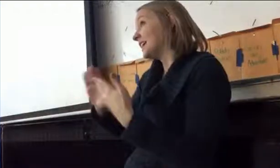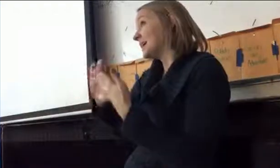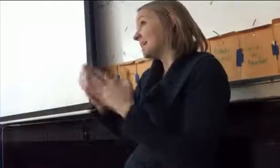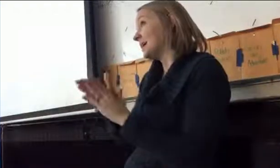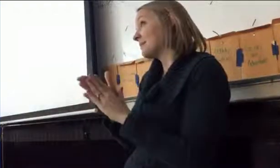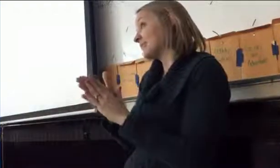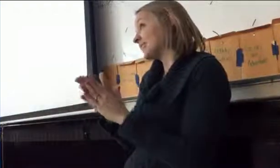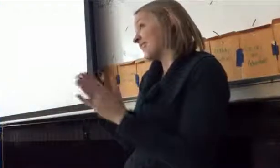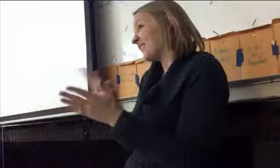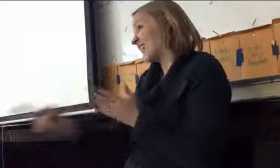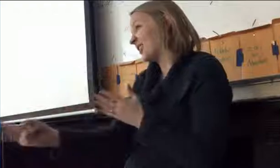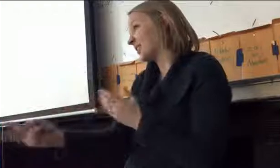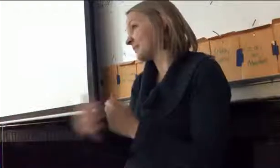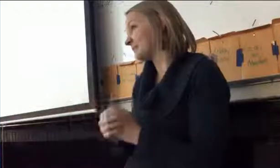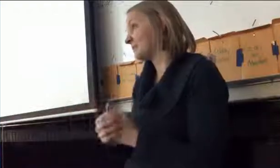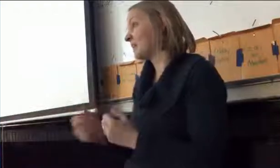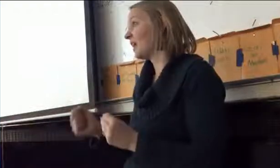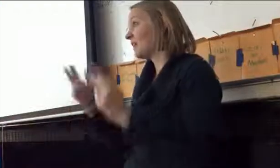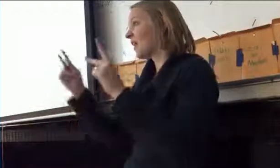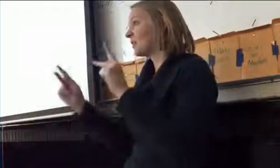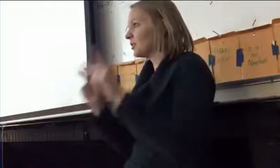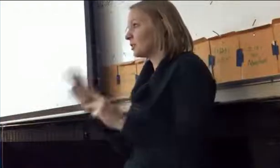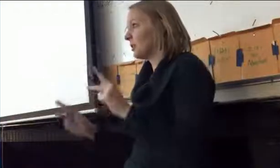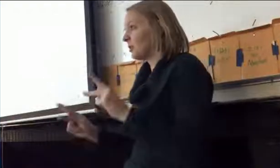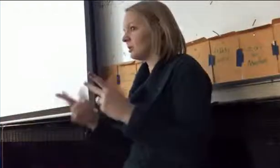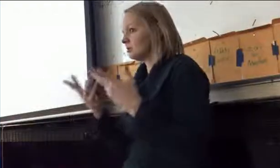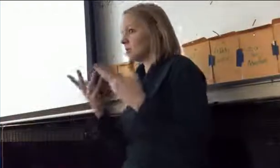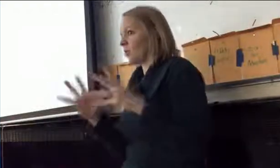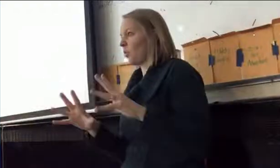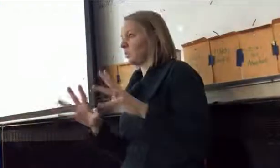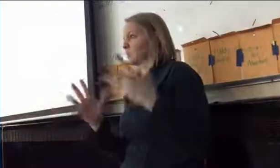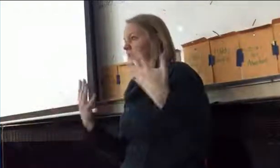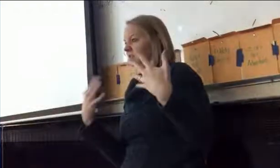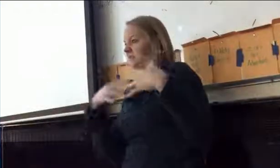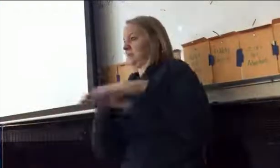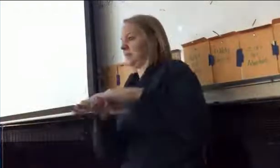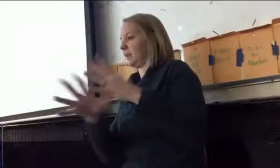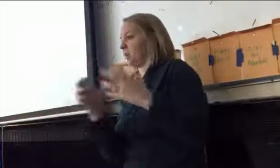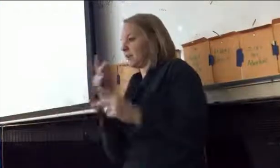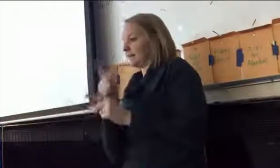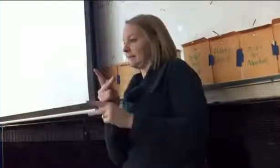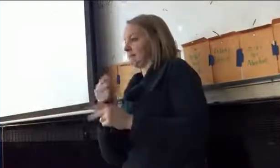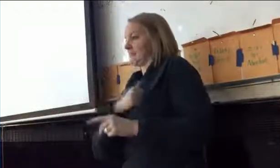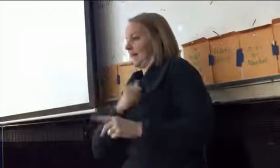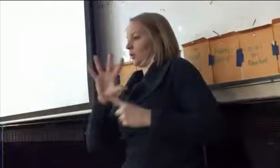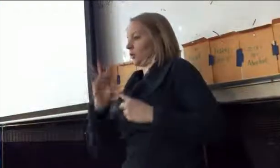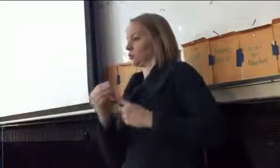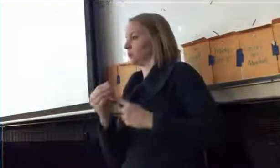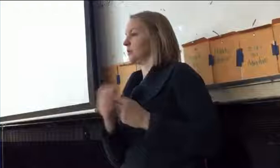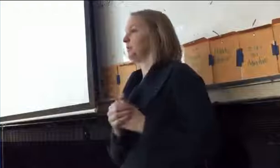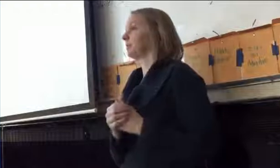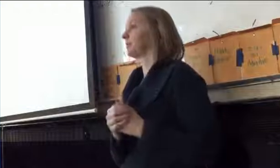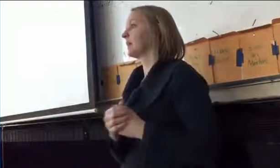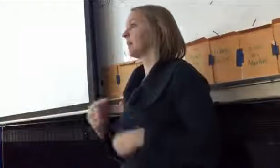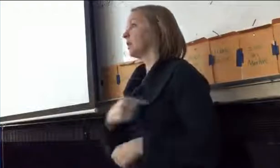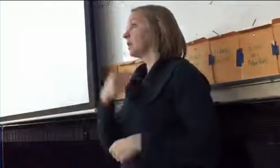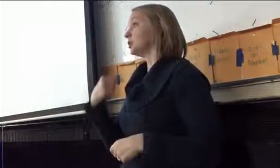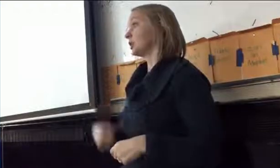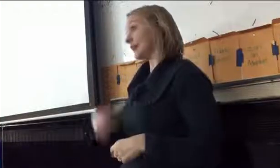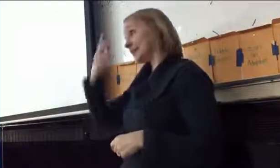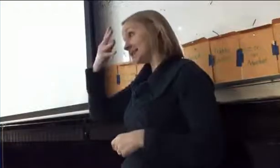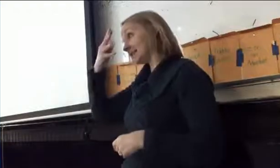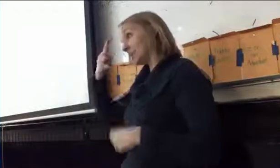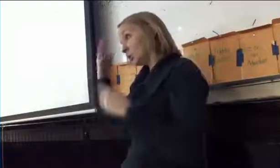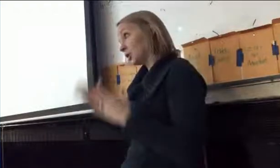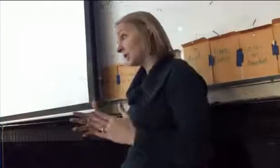bit of a failure. A lot of those immigrants did not want that. They wanted to retain their own culture. Now, Chinese immigrants in the late 1800s, what you need